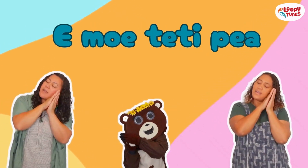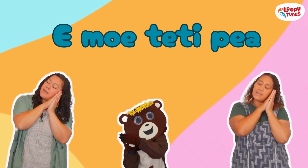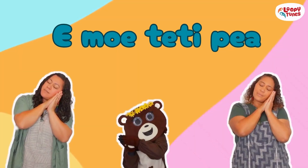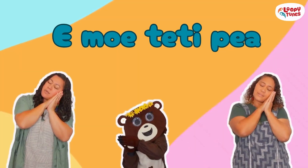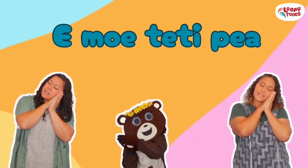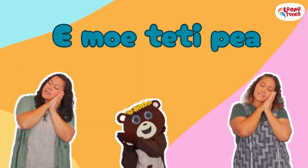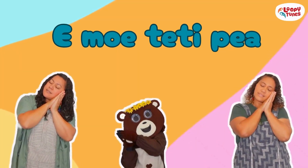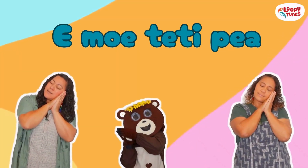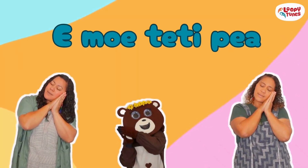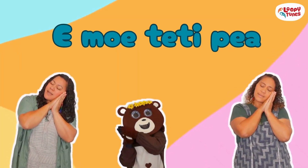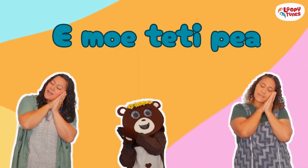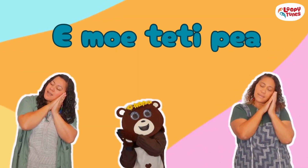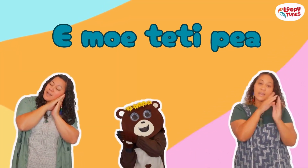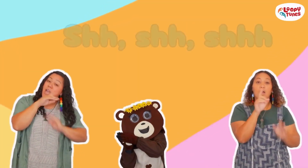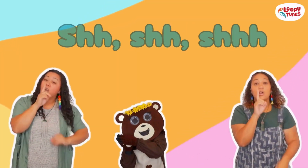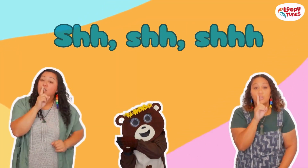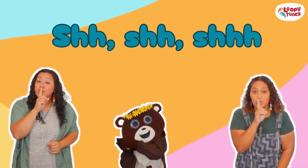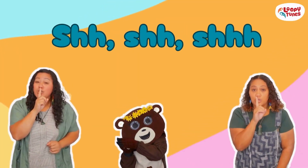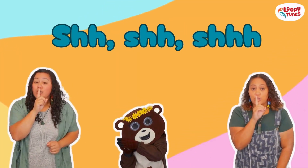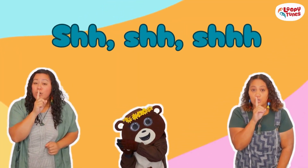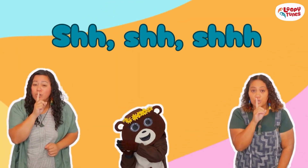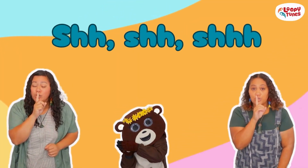e moe teti pea.